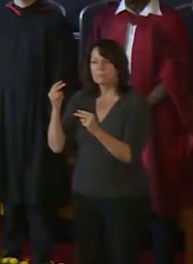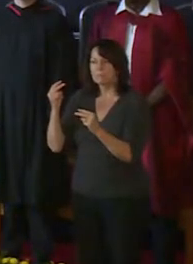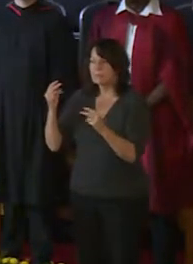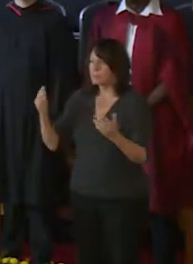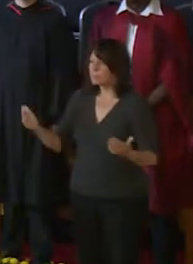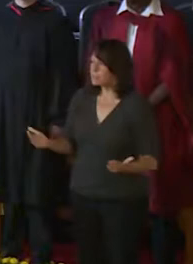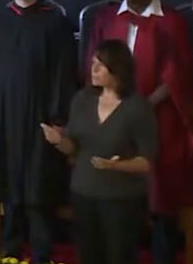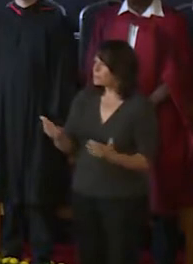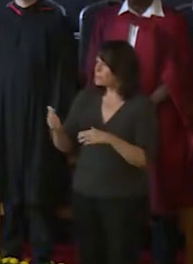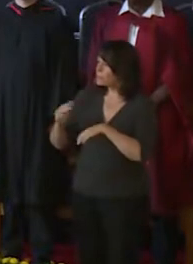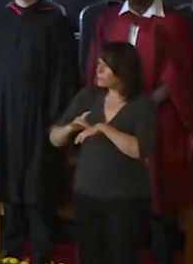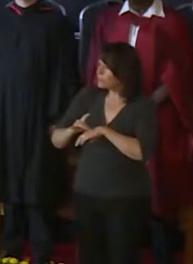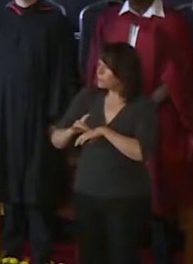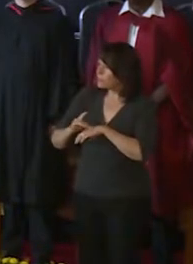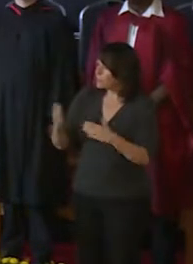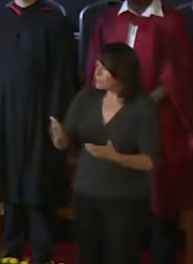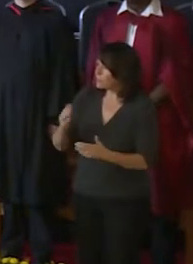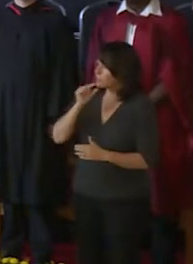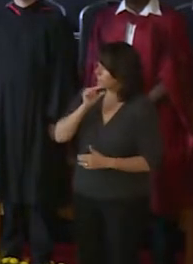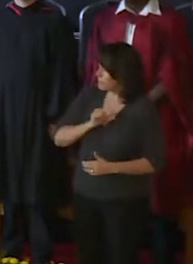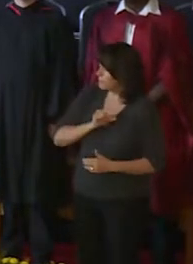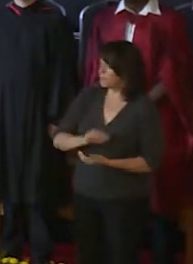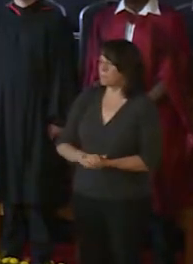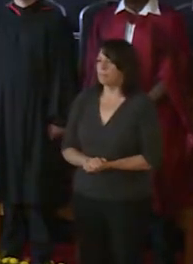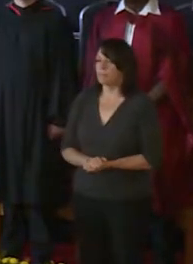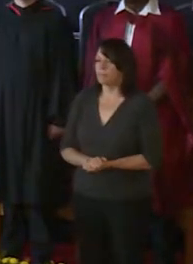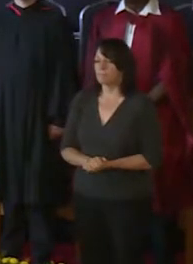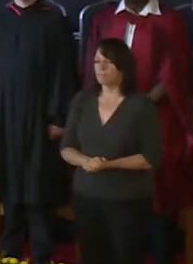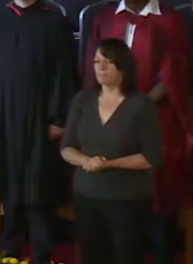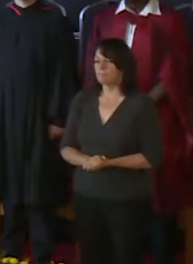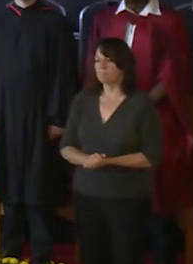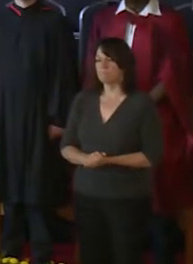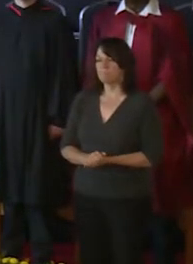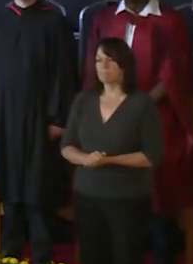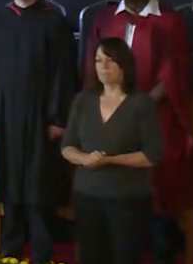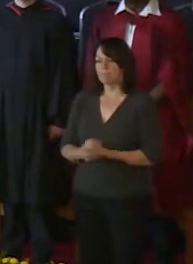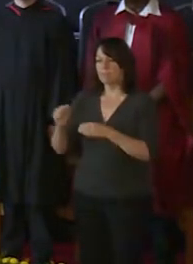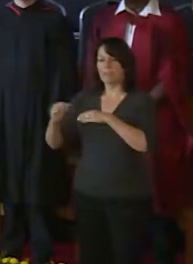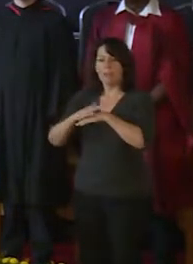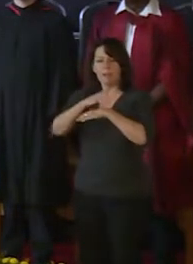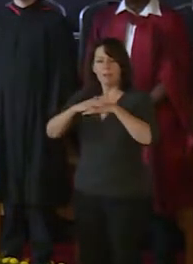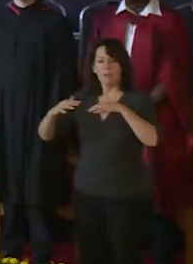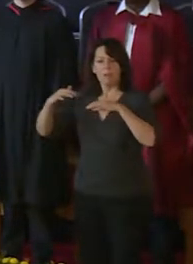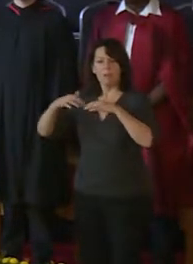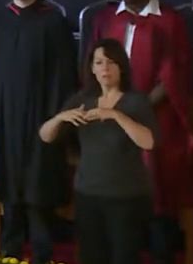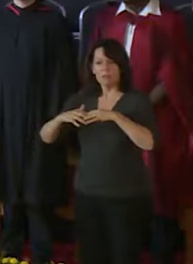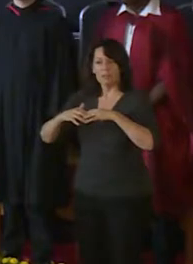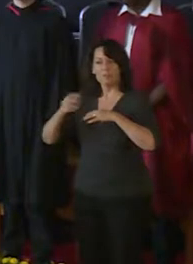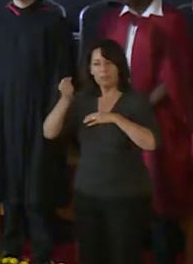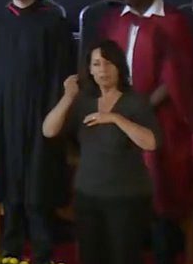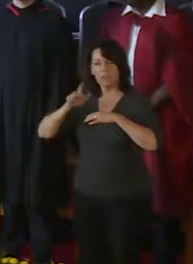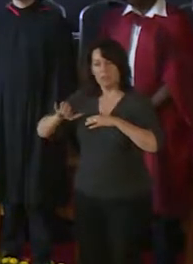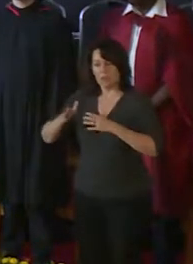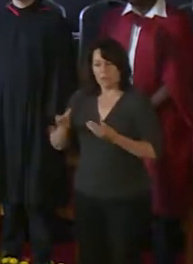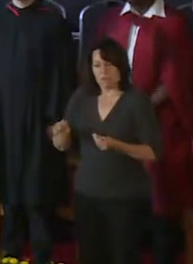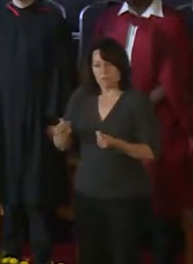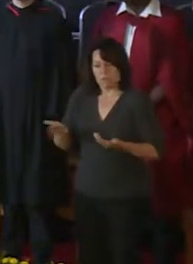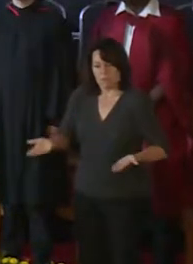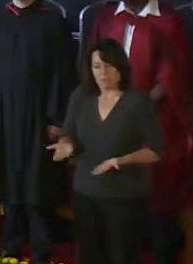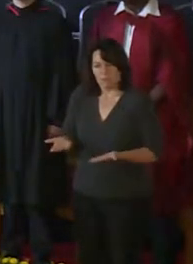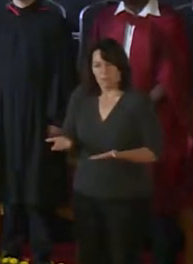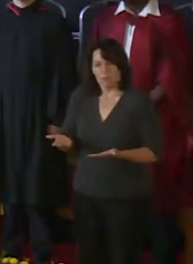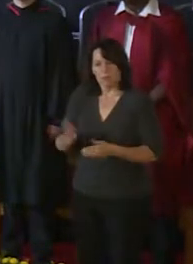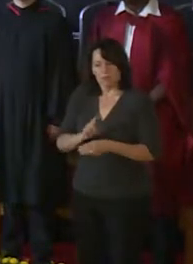this world and here in Guelph. We acknowledge the Attawandaron people on whose traditional territory